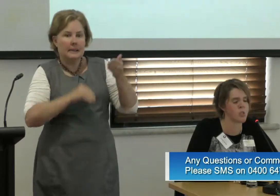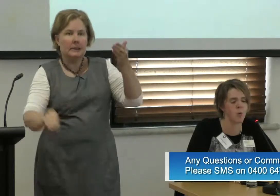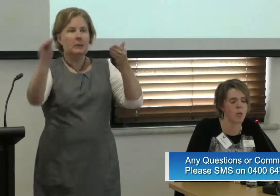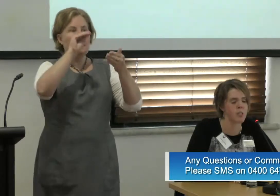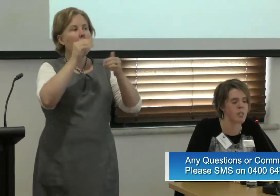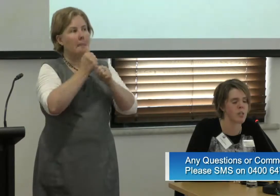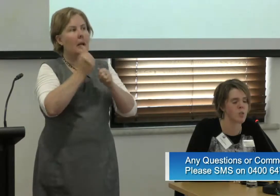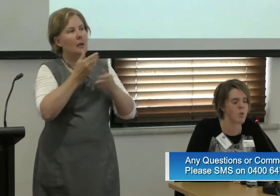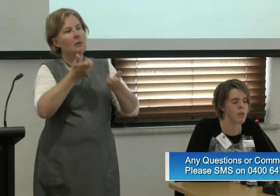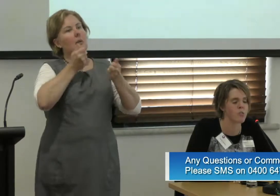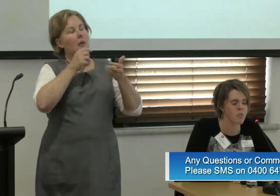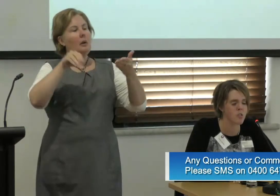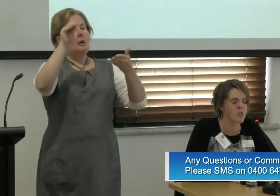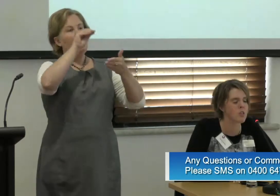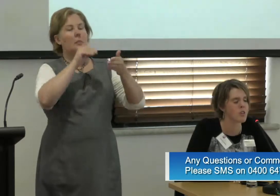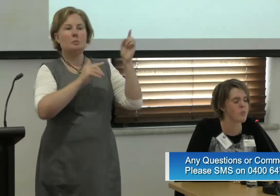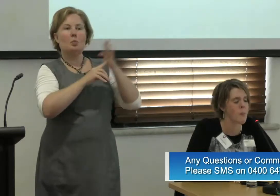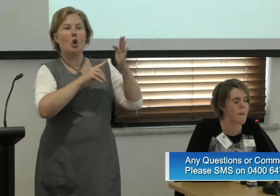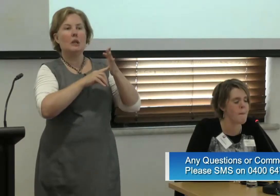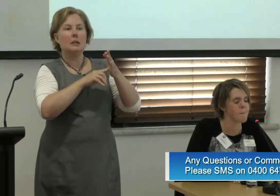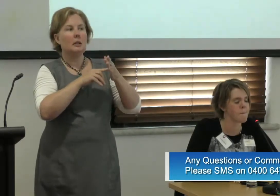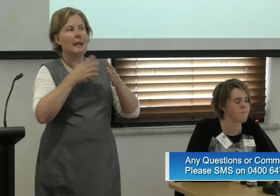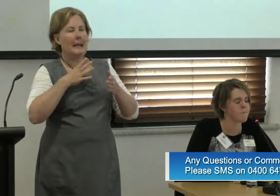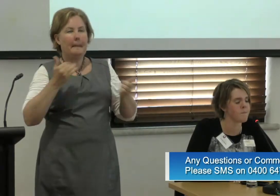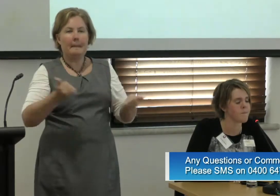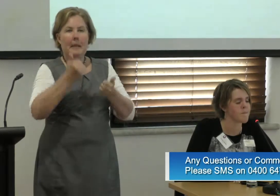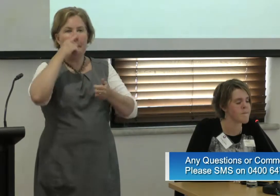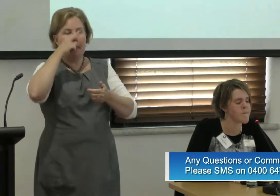are supported to tell their stories.